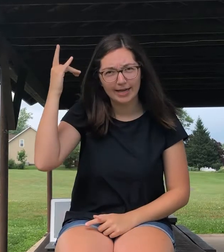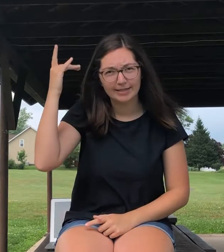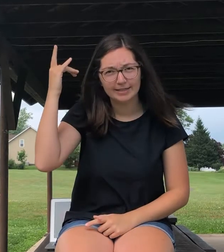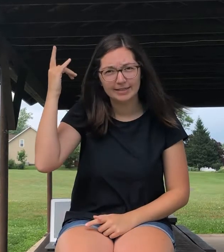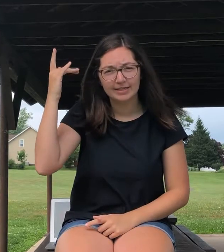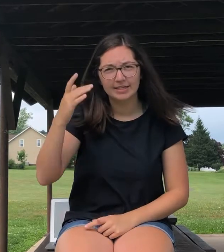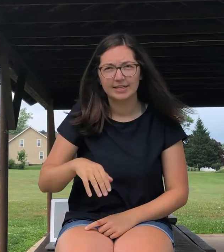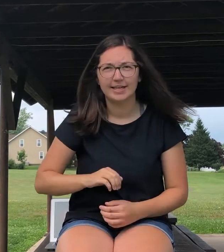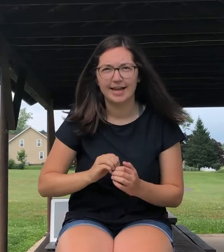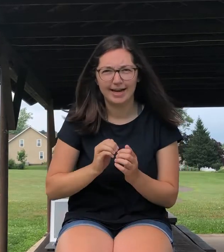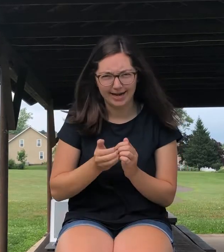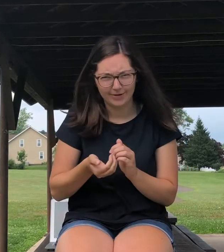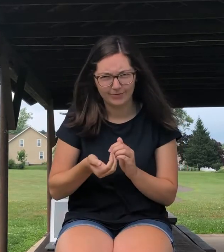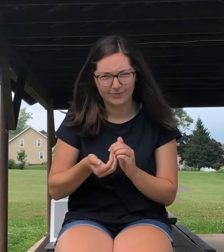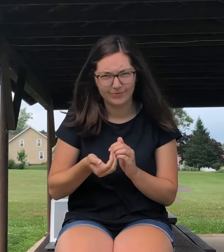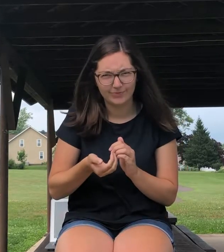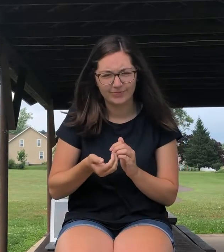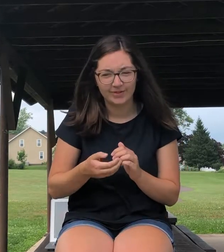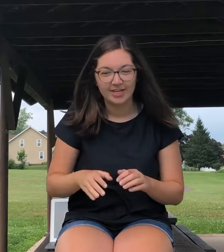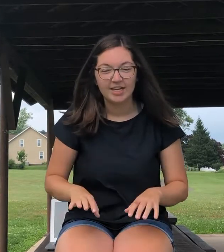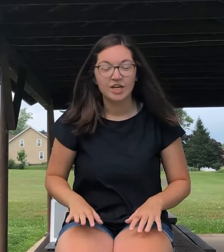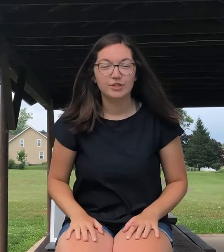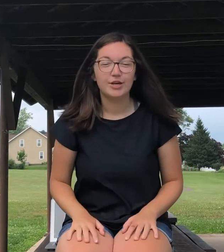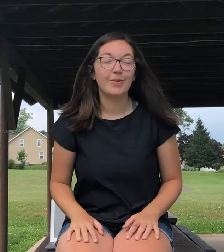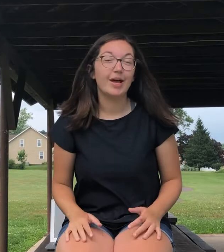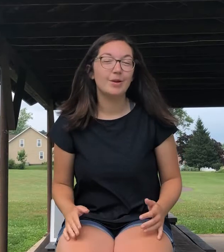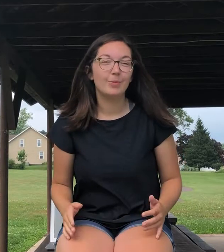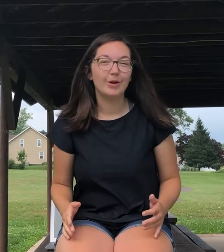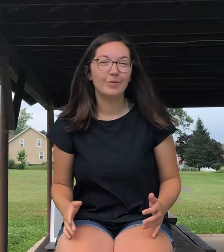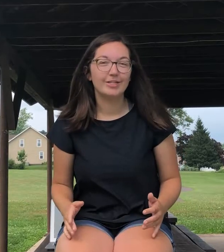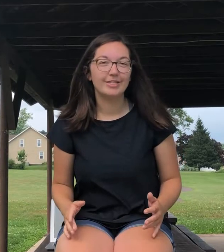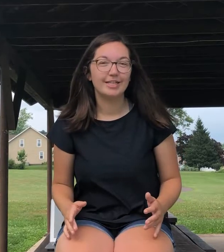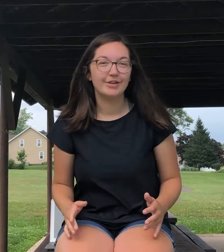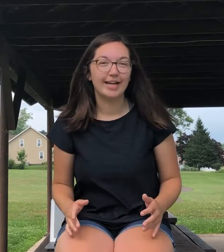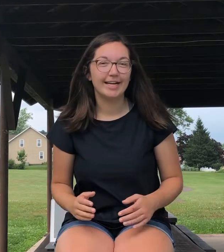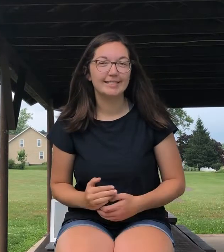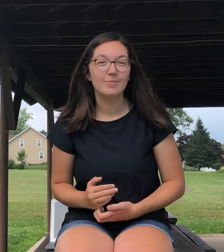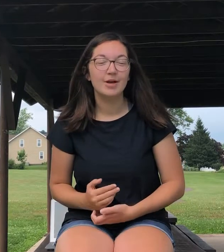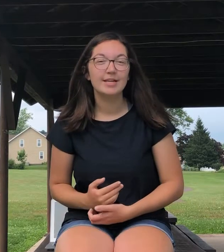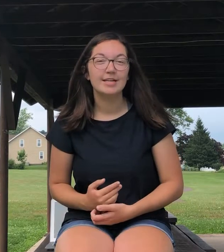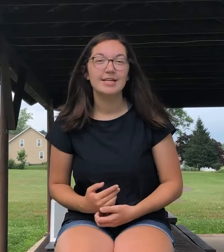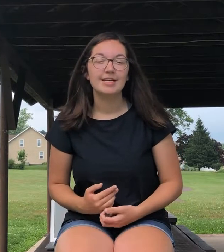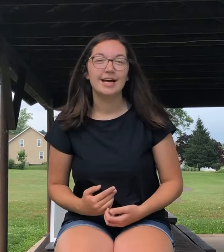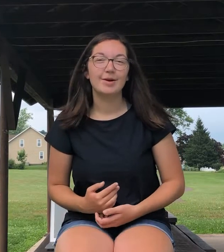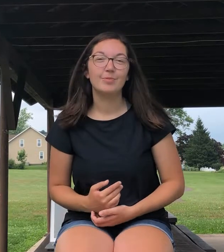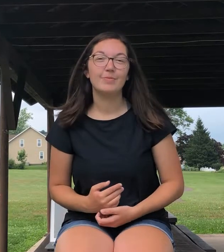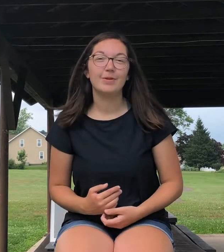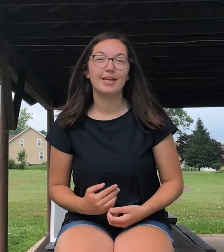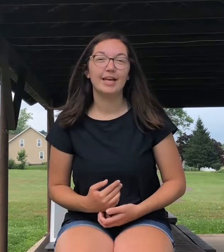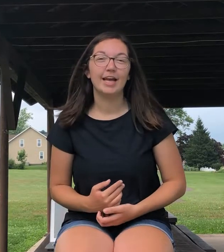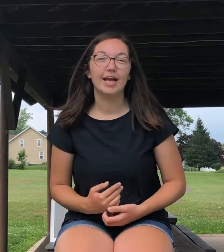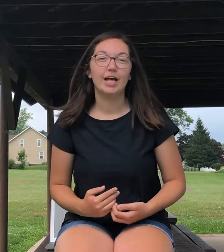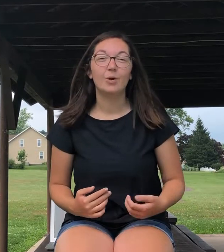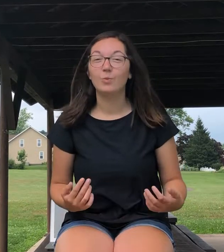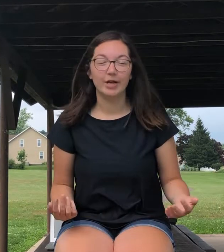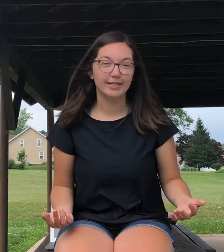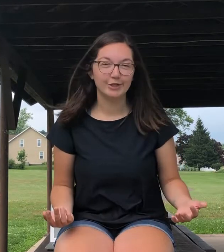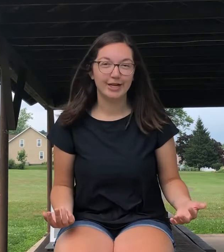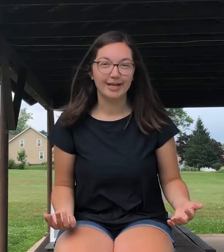why, and how. So an important question that you can ask someone would be, what is your name?